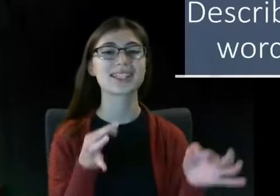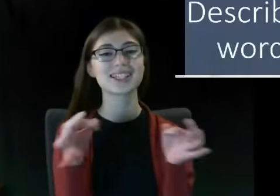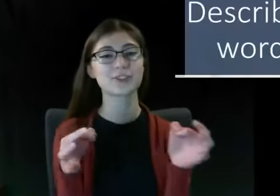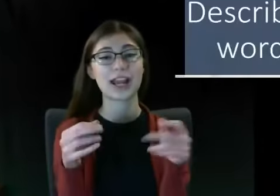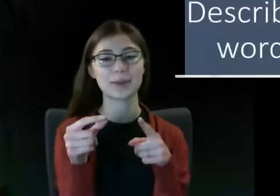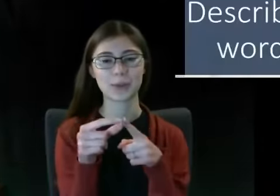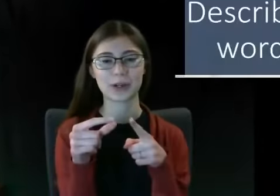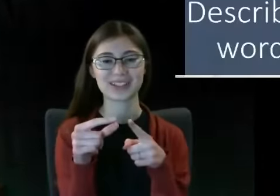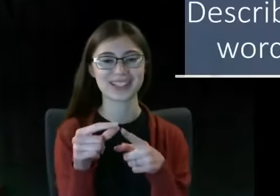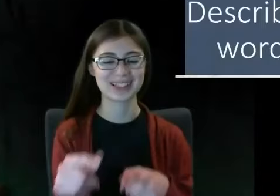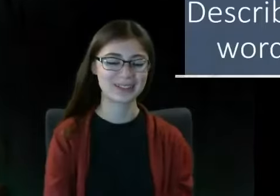Describing words.